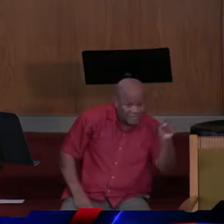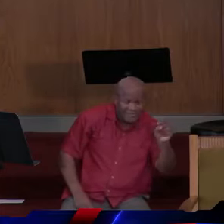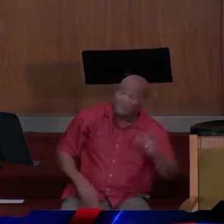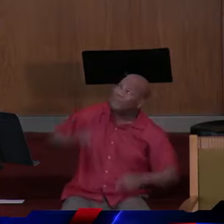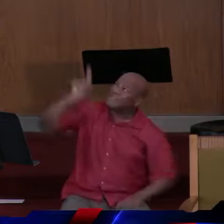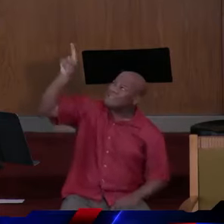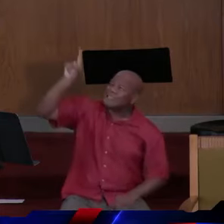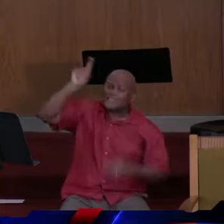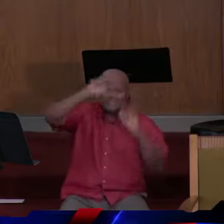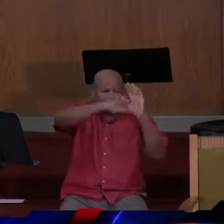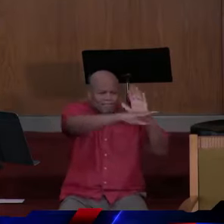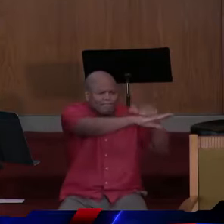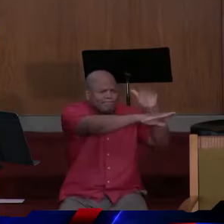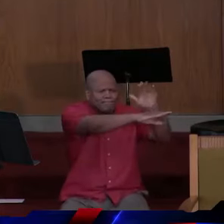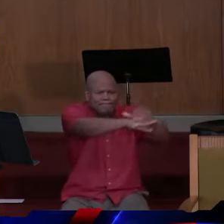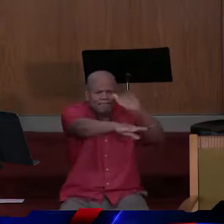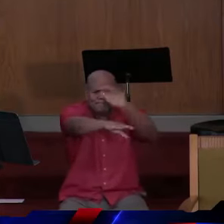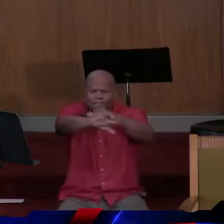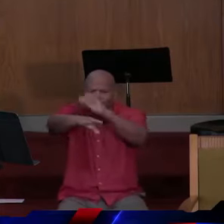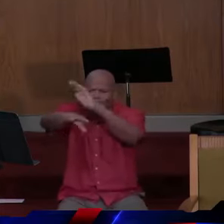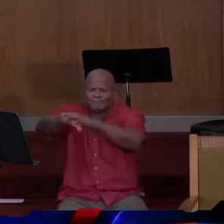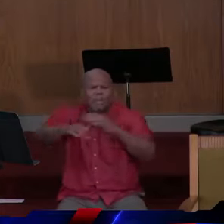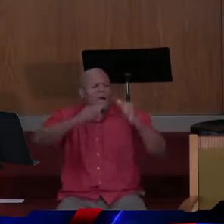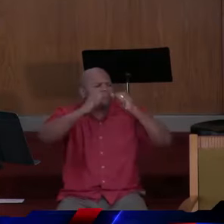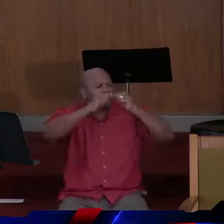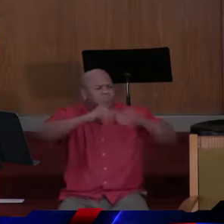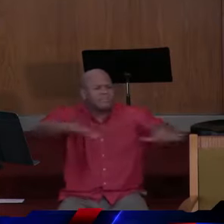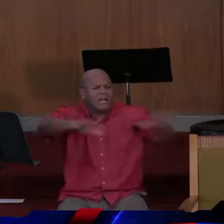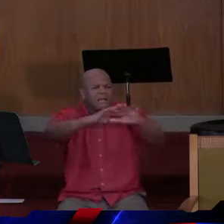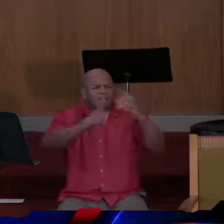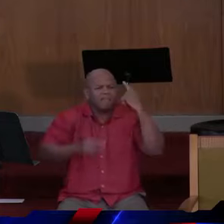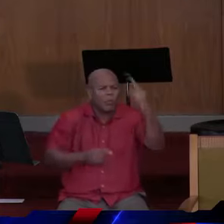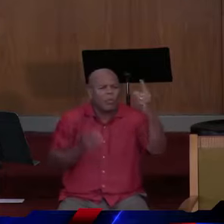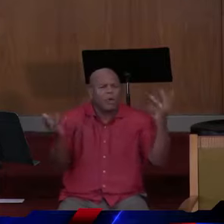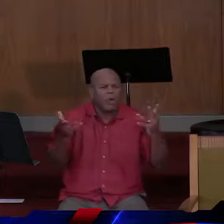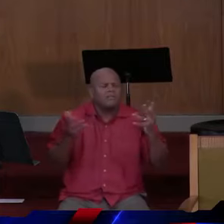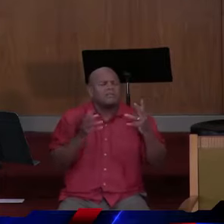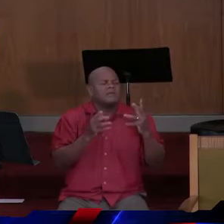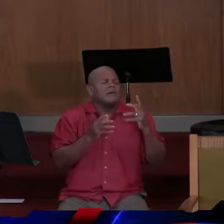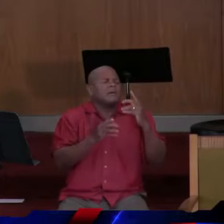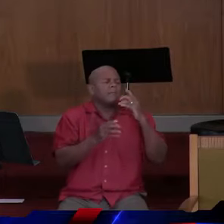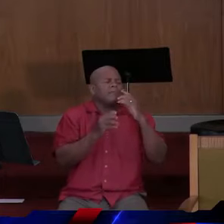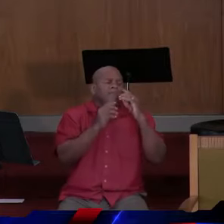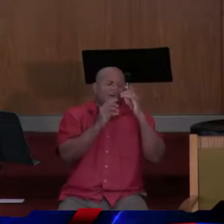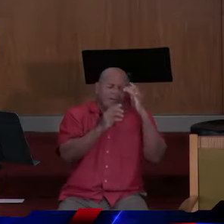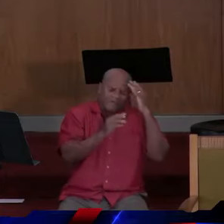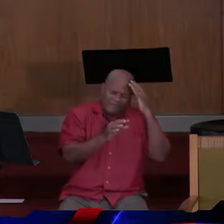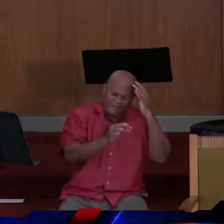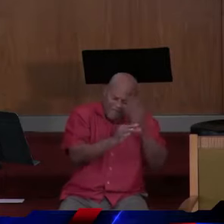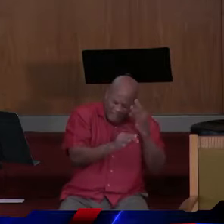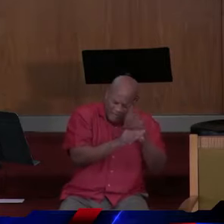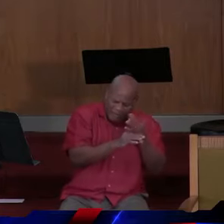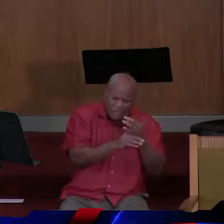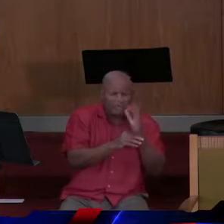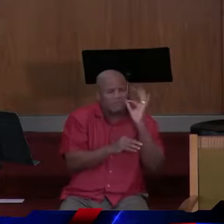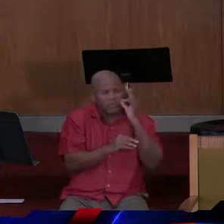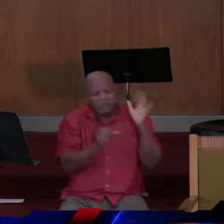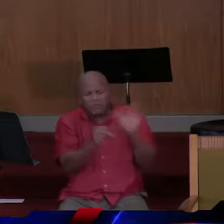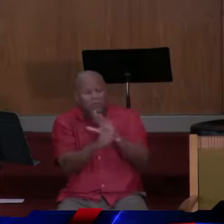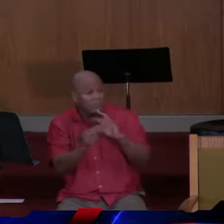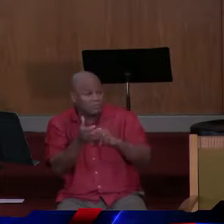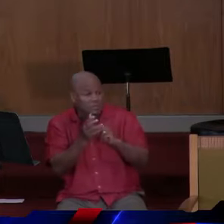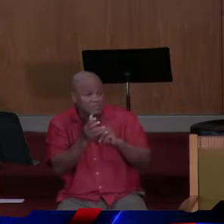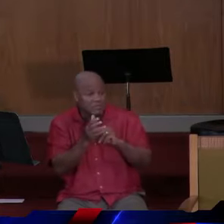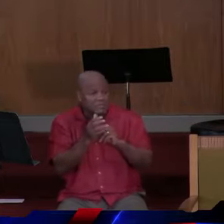calls us and has blessed us to be faithful and fruitful. And by fruitful, he doesn't just mean